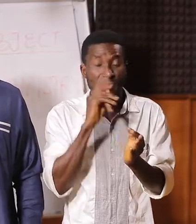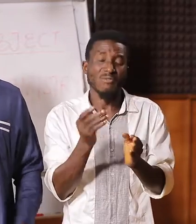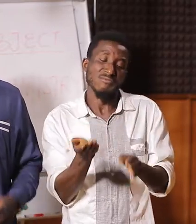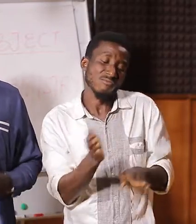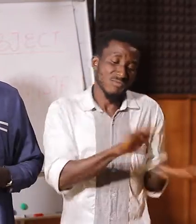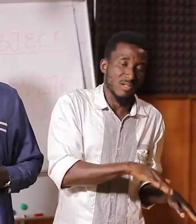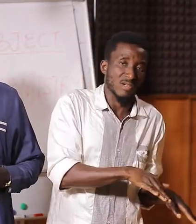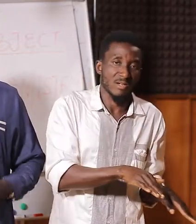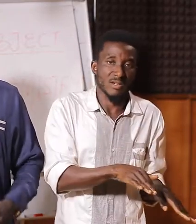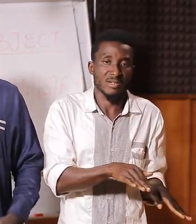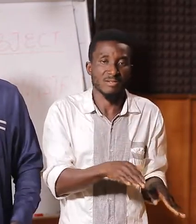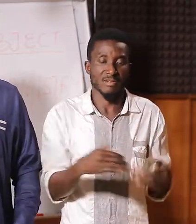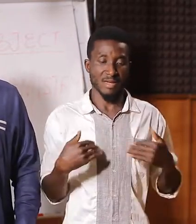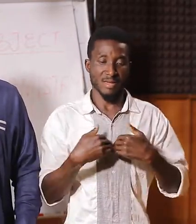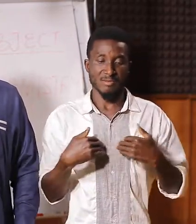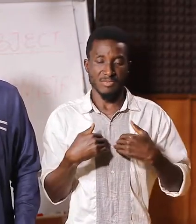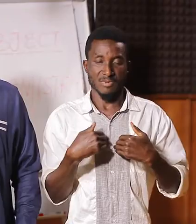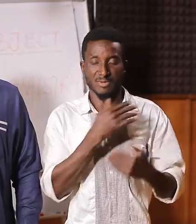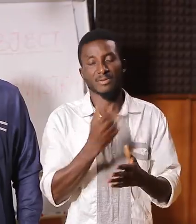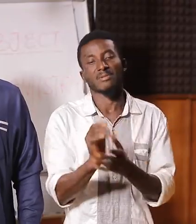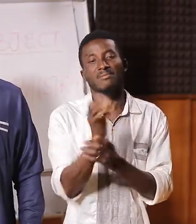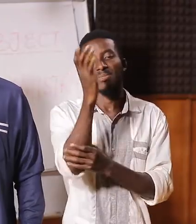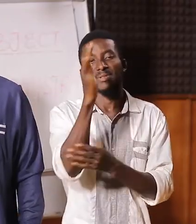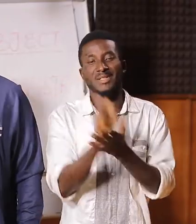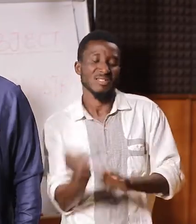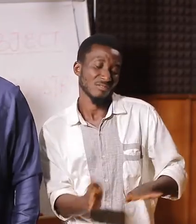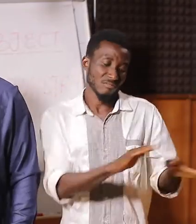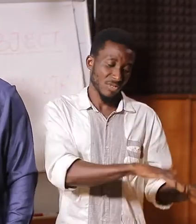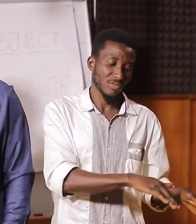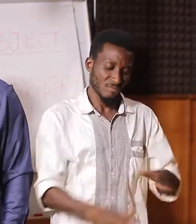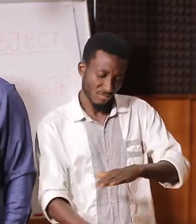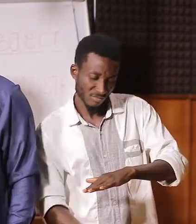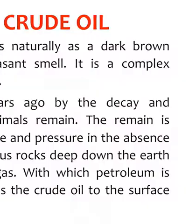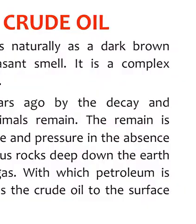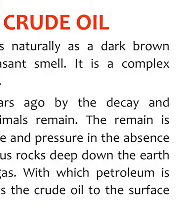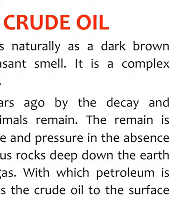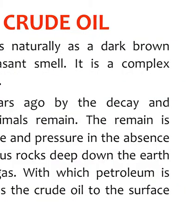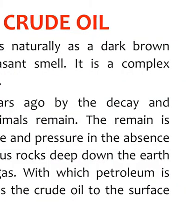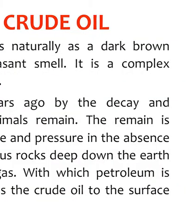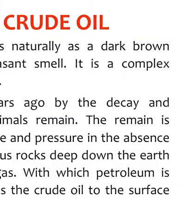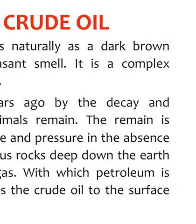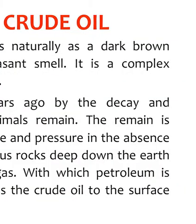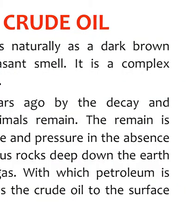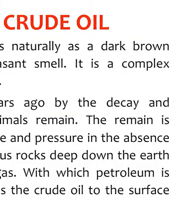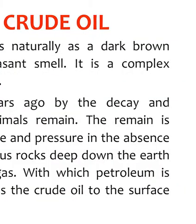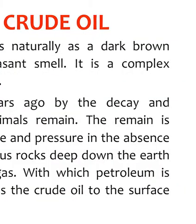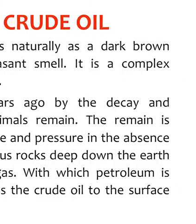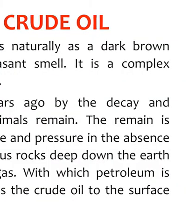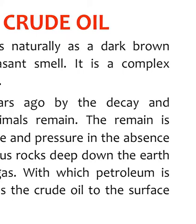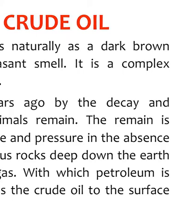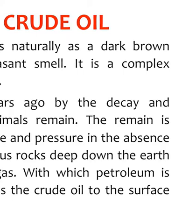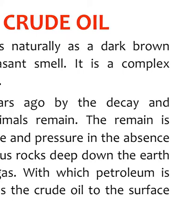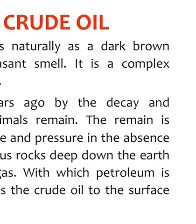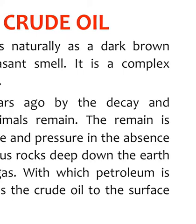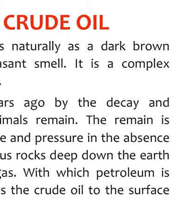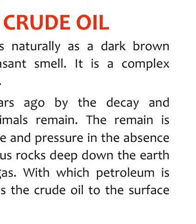remains that are buried deep beneath the earth crust. This petroleum is usually associated